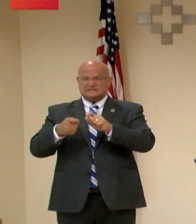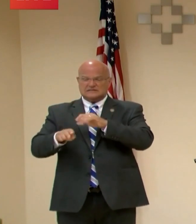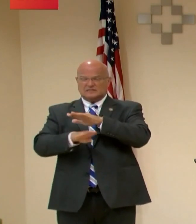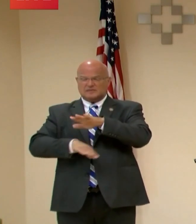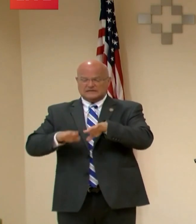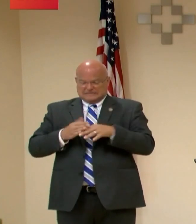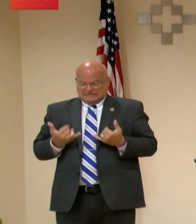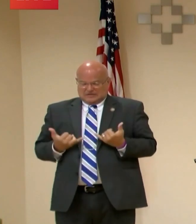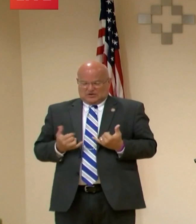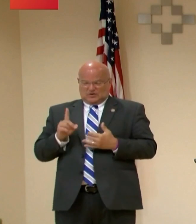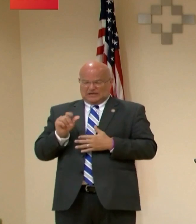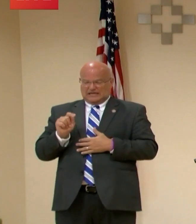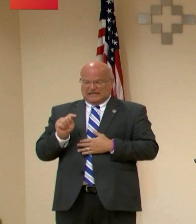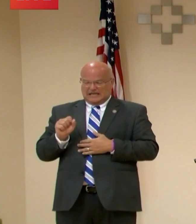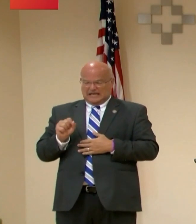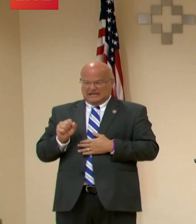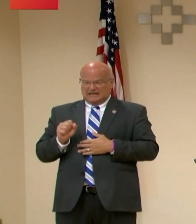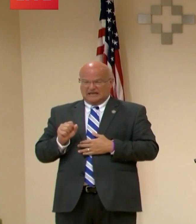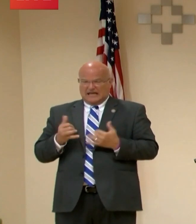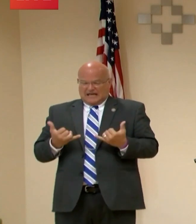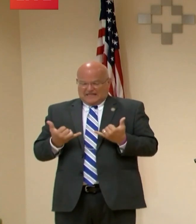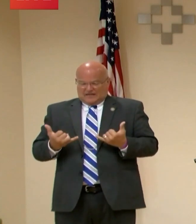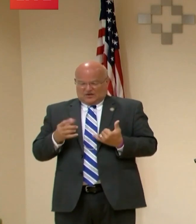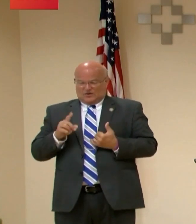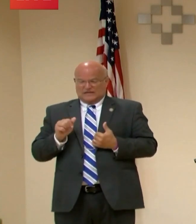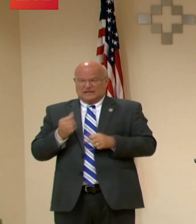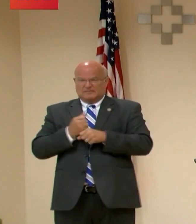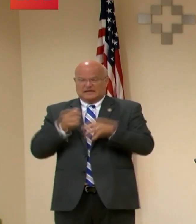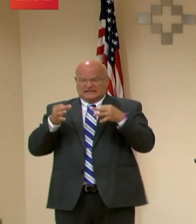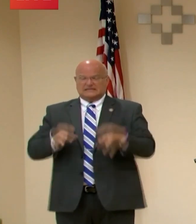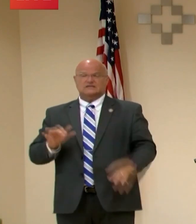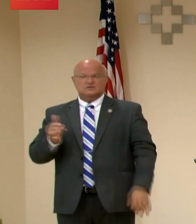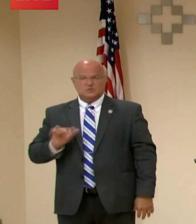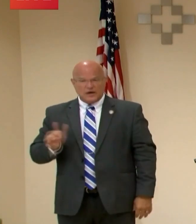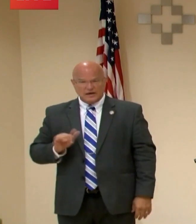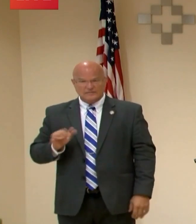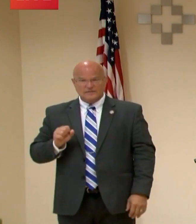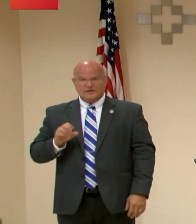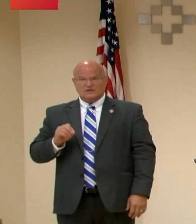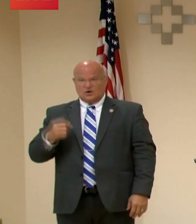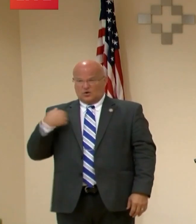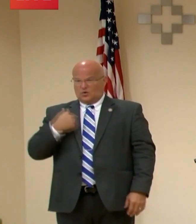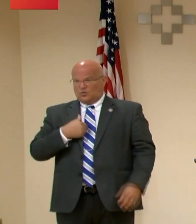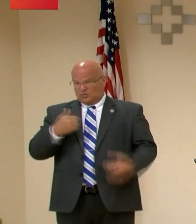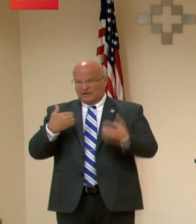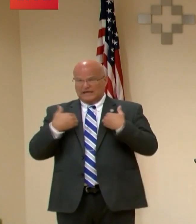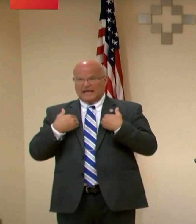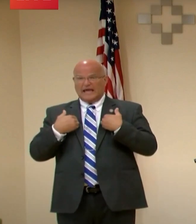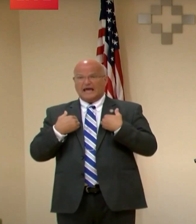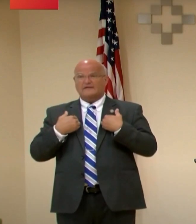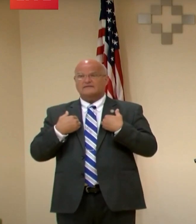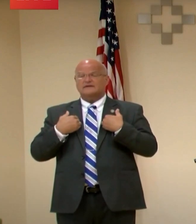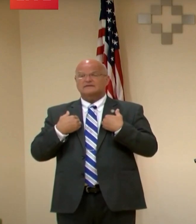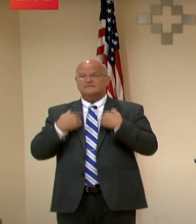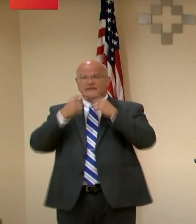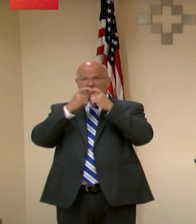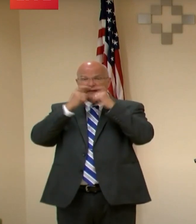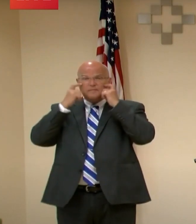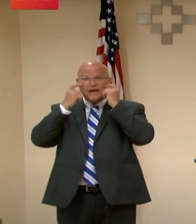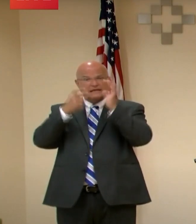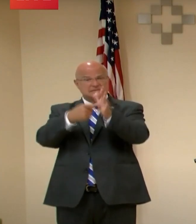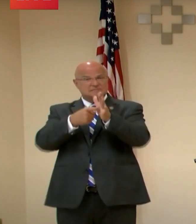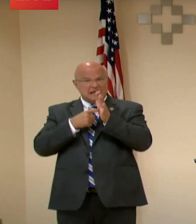the current data, and that current data is how we're making decisions as well. And we have the